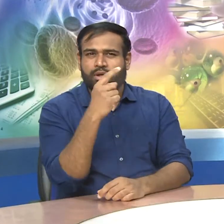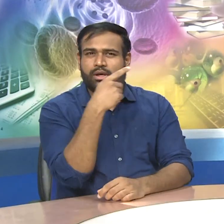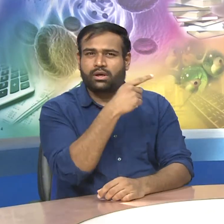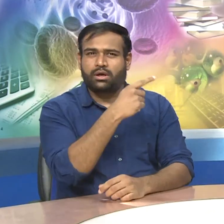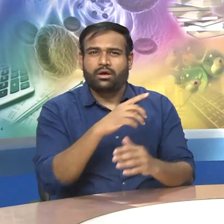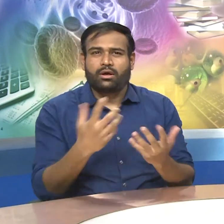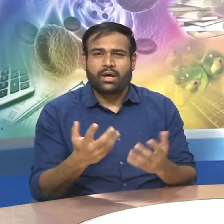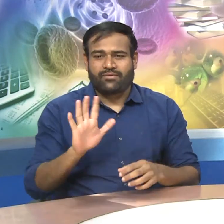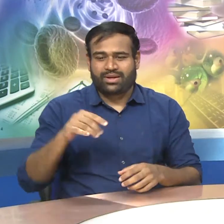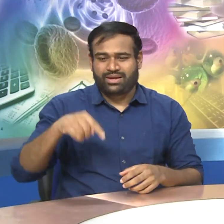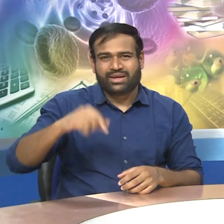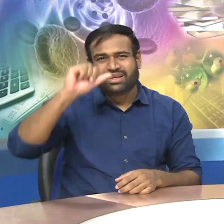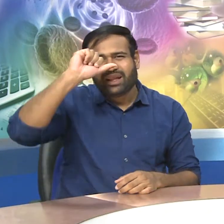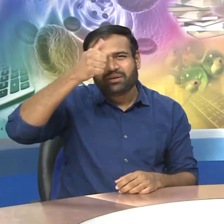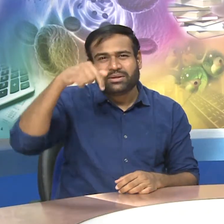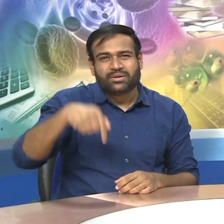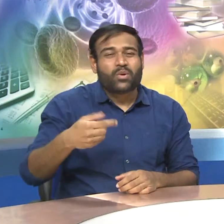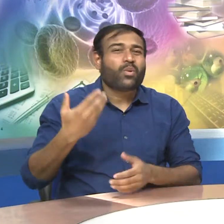Next word is Anglo-Indian,